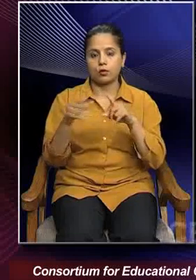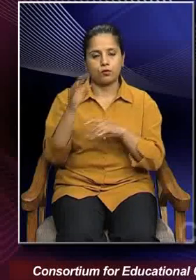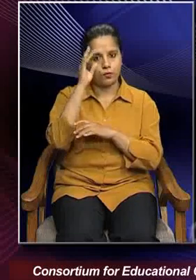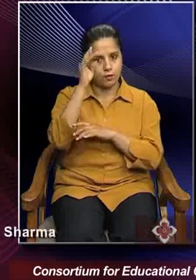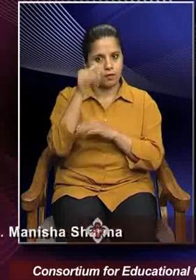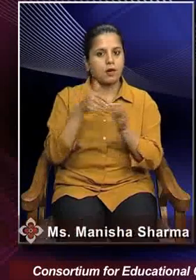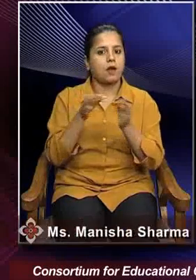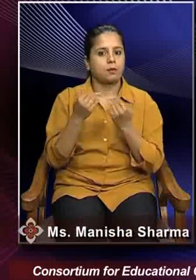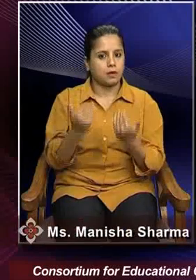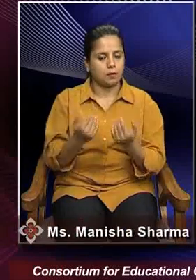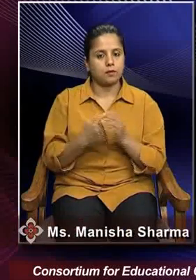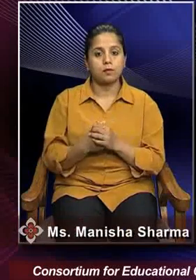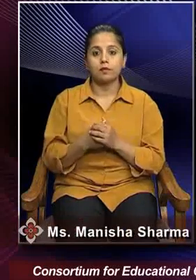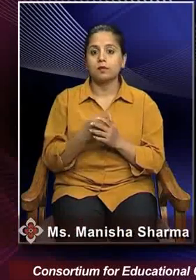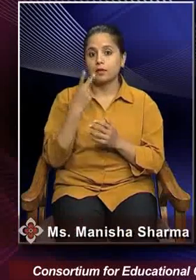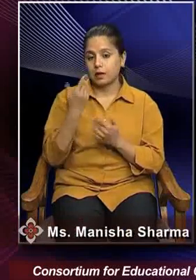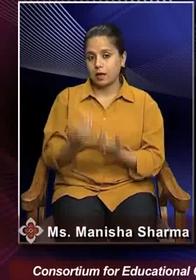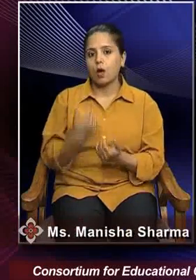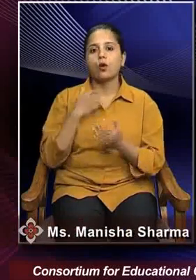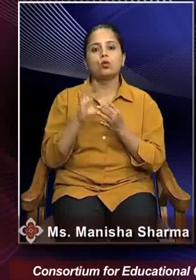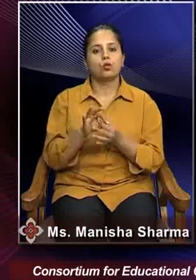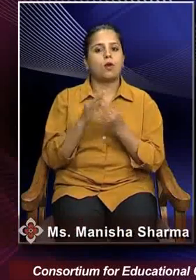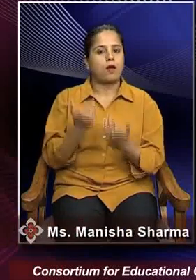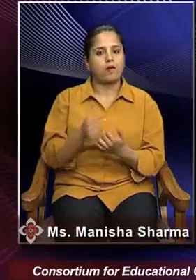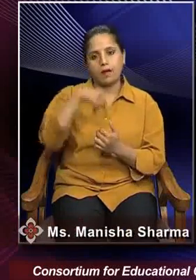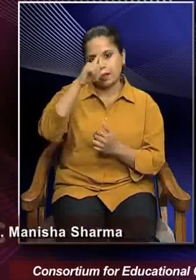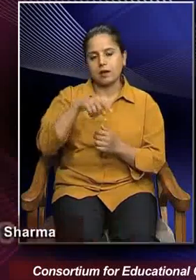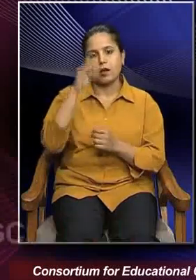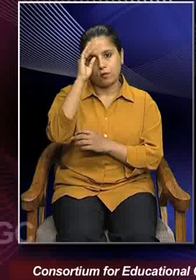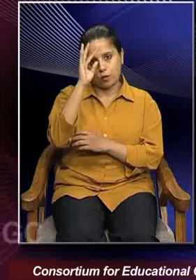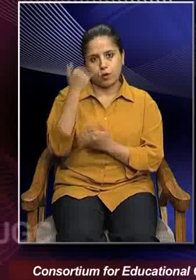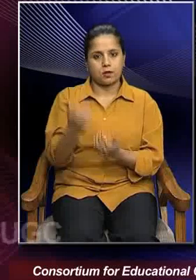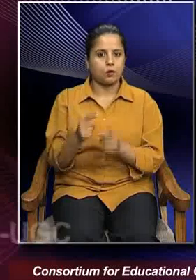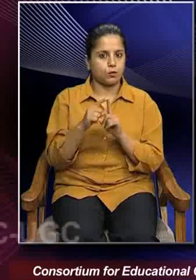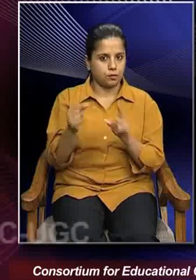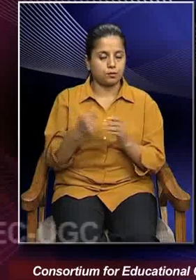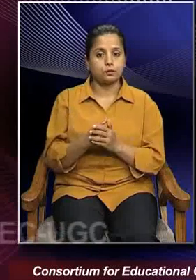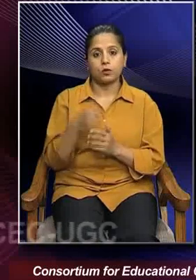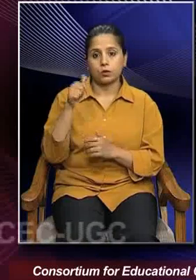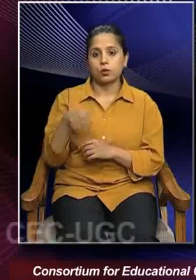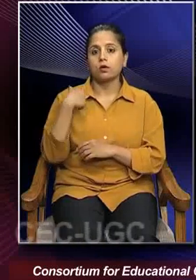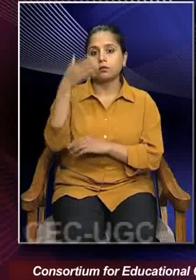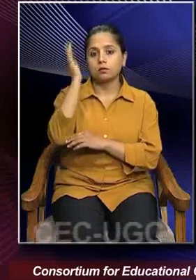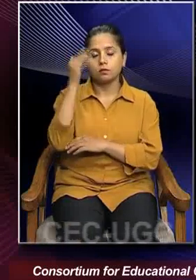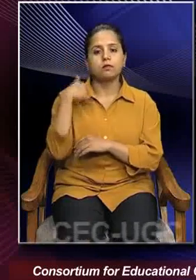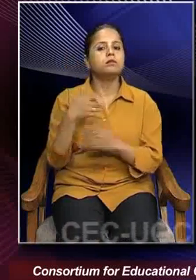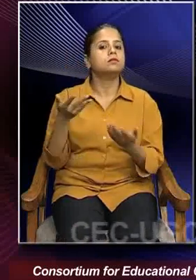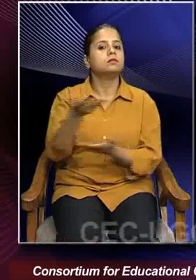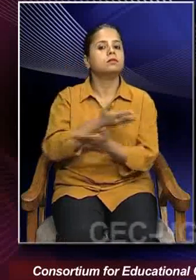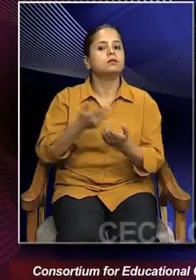Philosophy. And in that we are doing Indian philosophy. In today's lecture we are